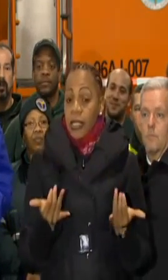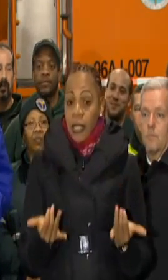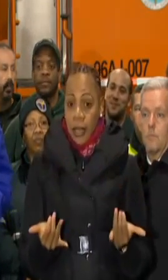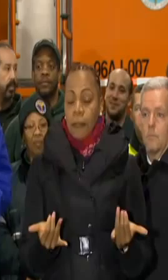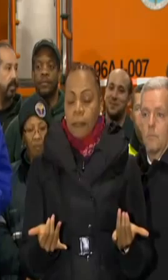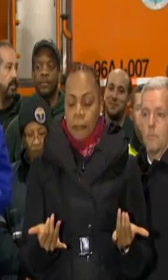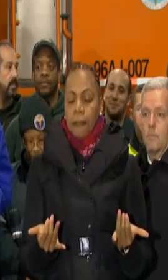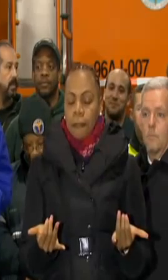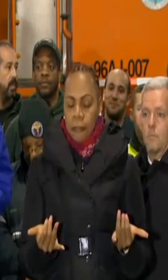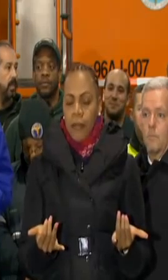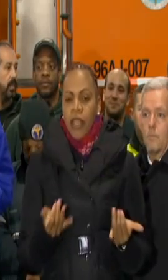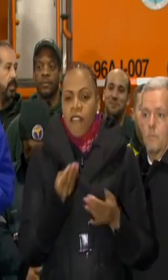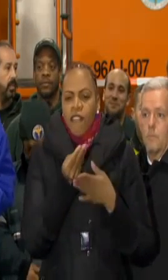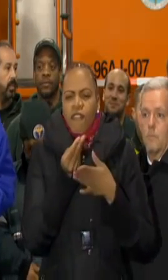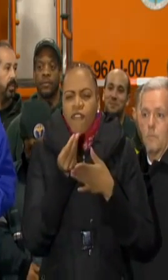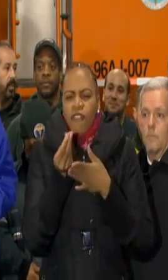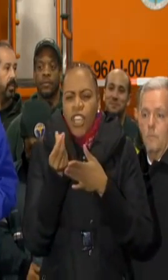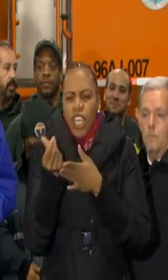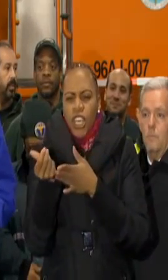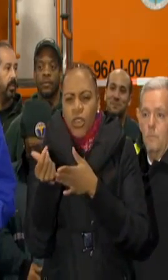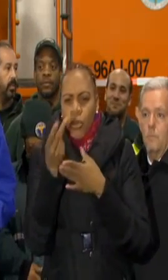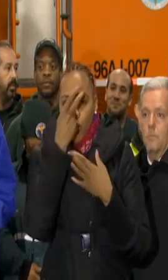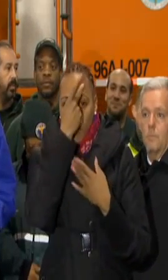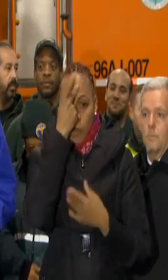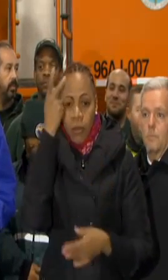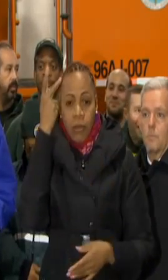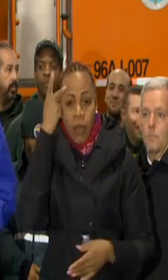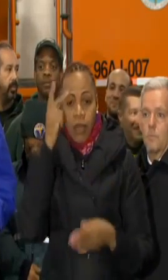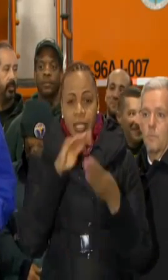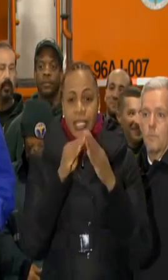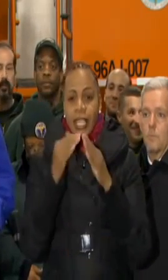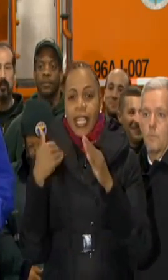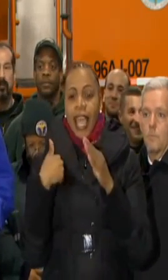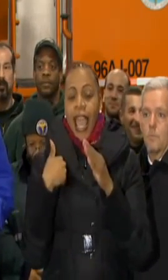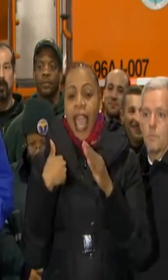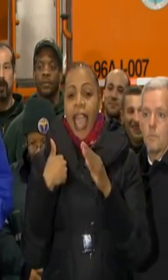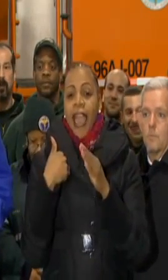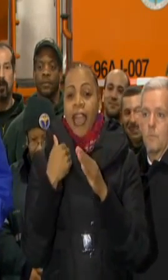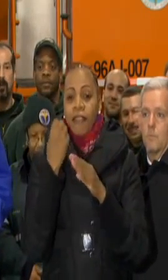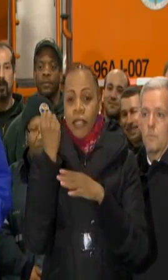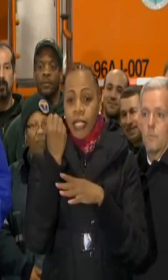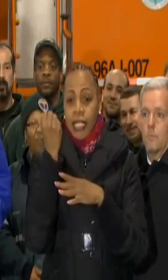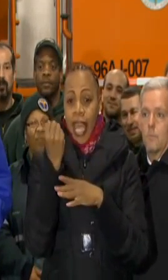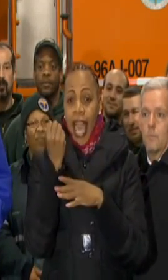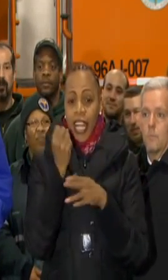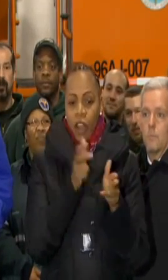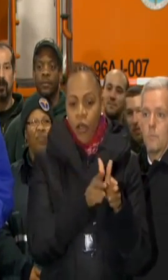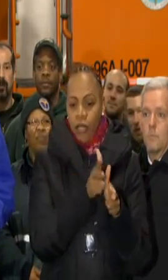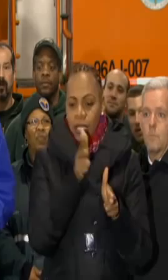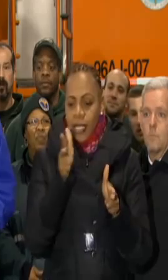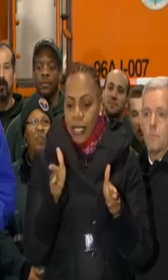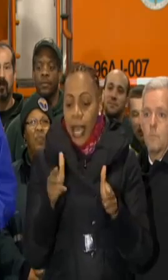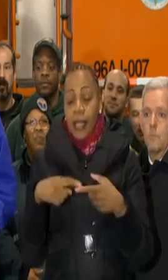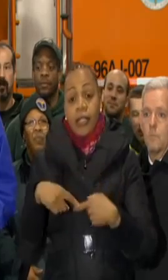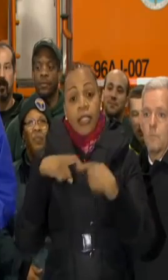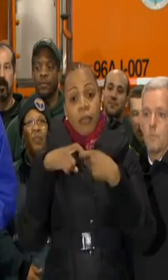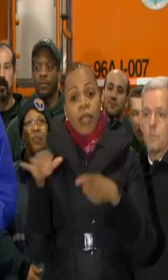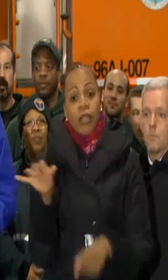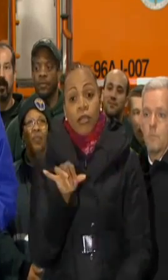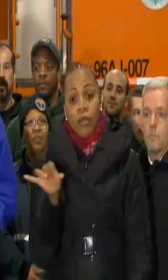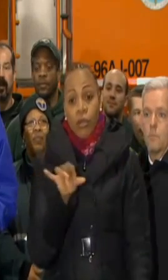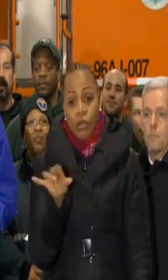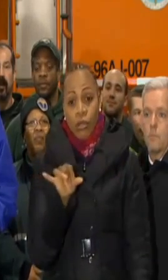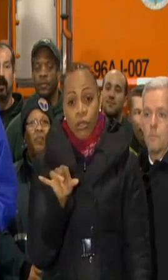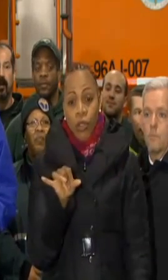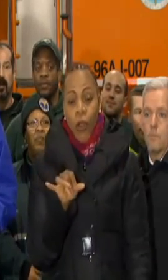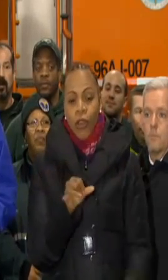Suspended today. There's a few parts of the city that have Saturday alternate side. They will be suspended as well. So